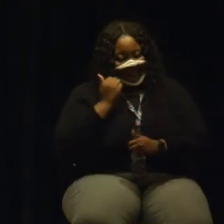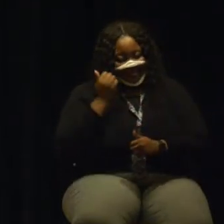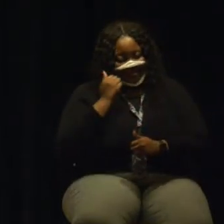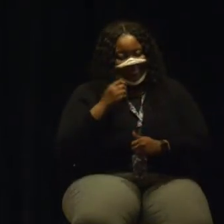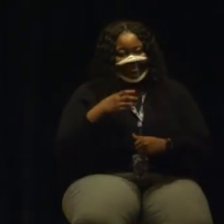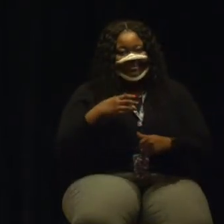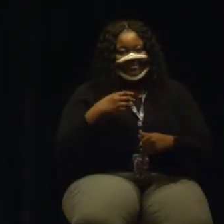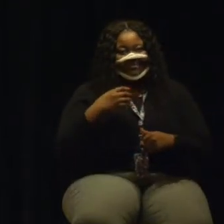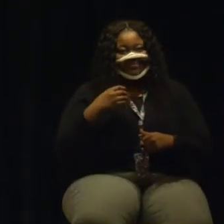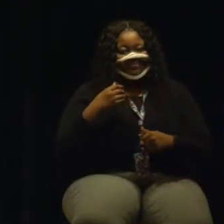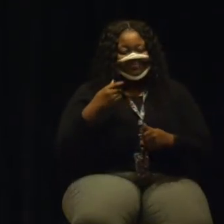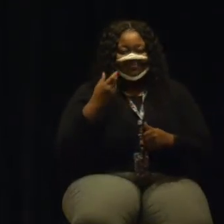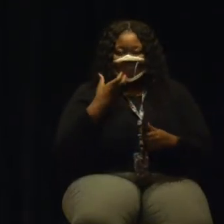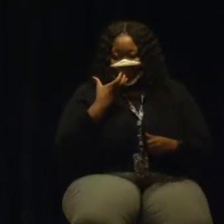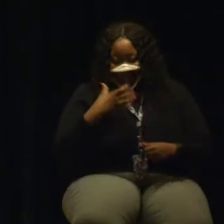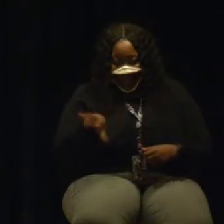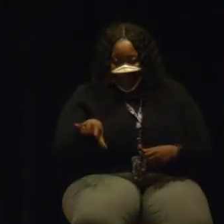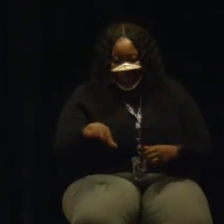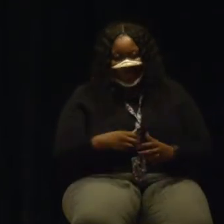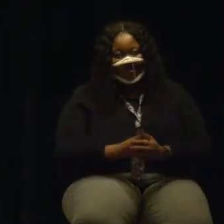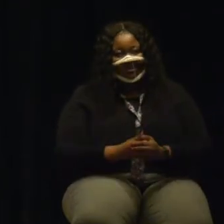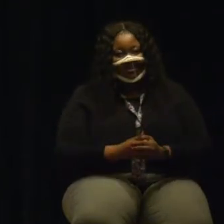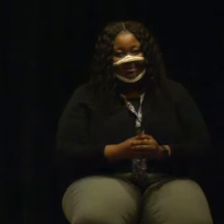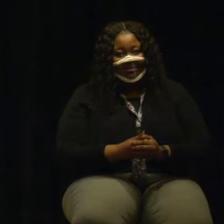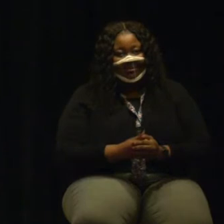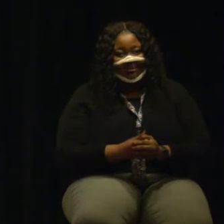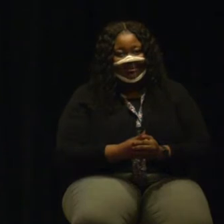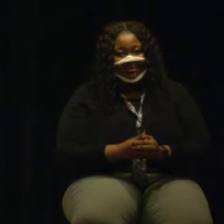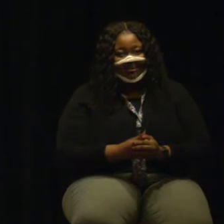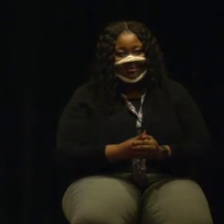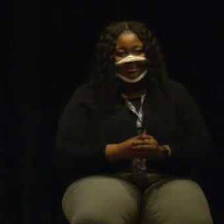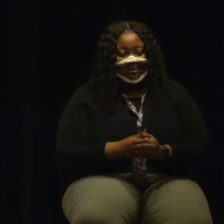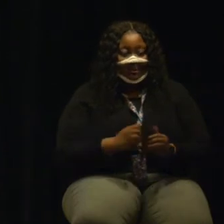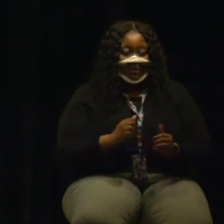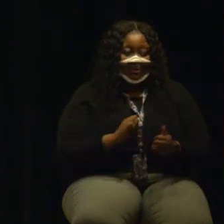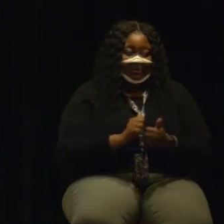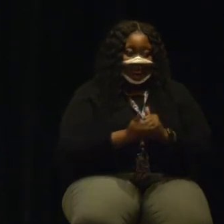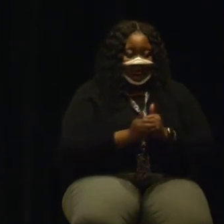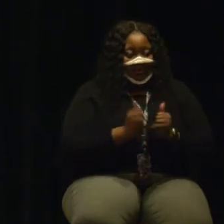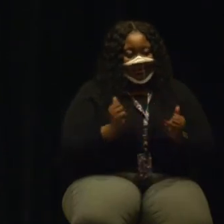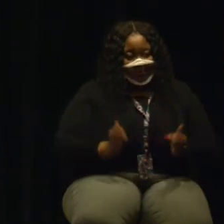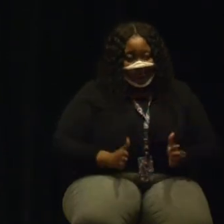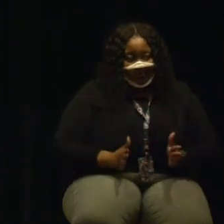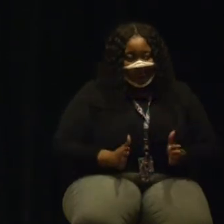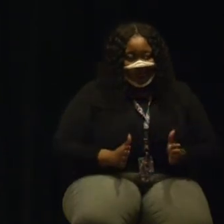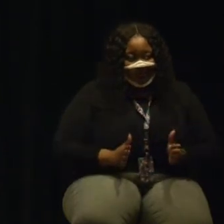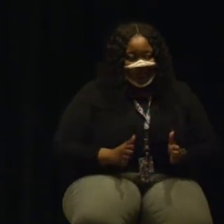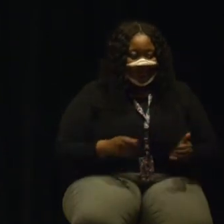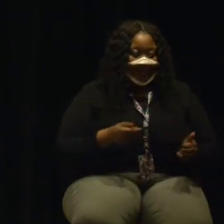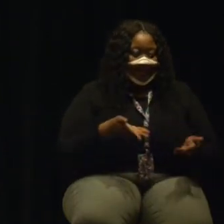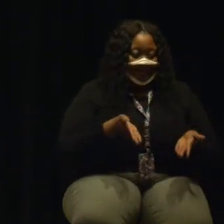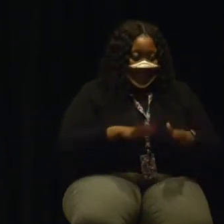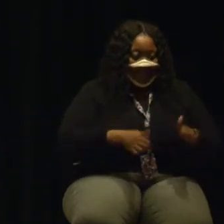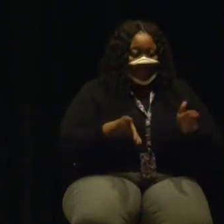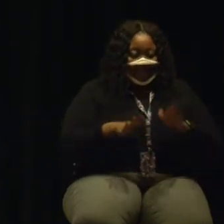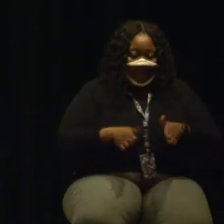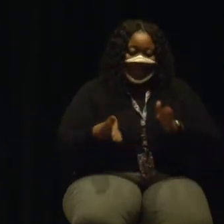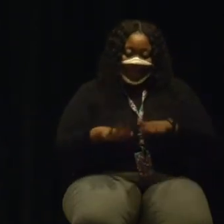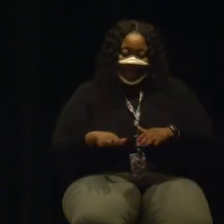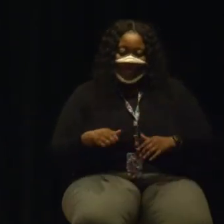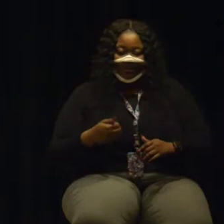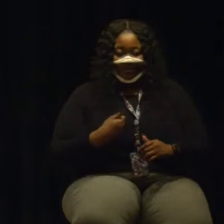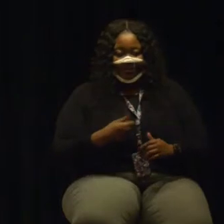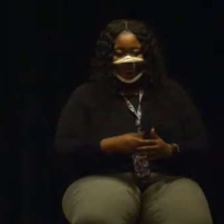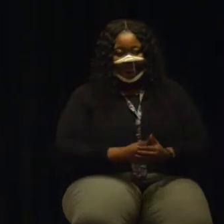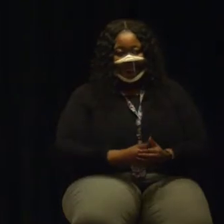the bright desert, but the sport showed up in their gambling suits anyway. The sawmills and carpenters worked through the heat in the day and by torchlight